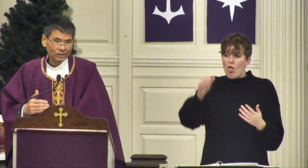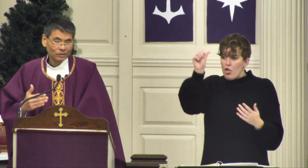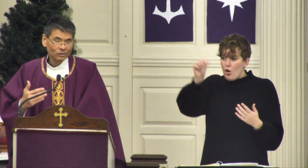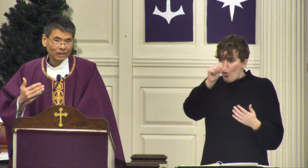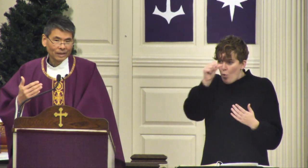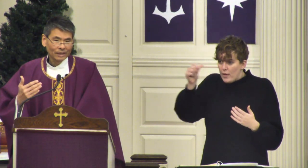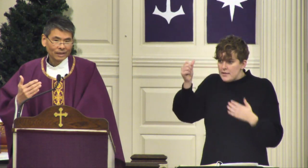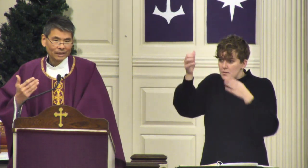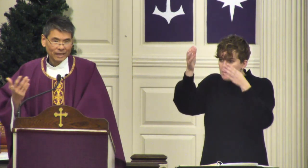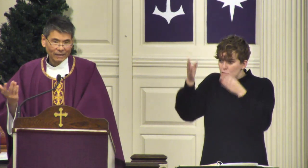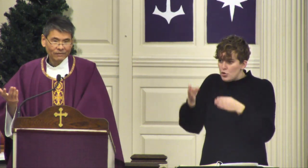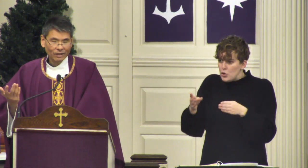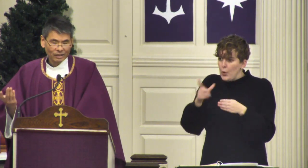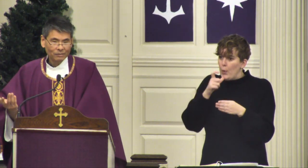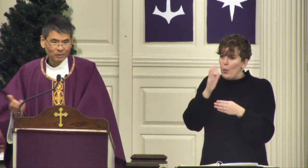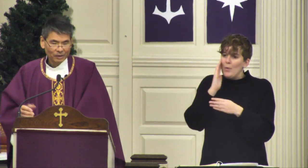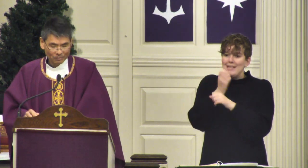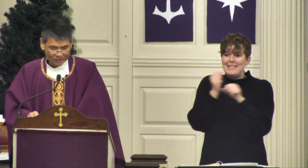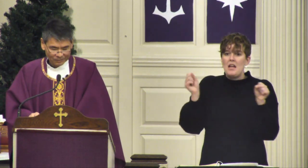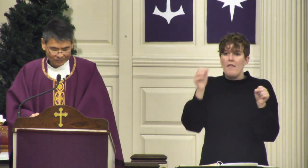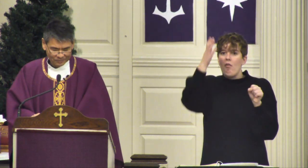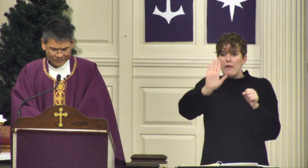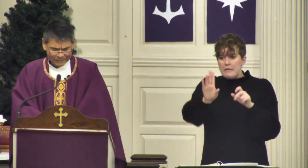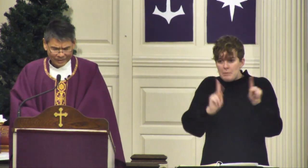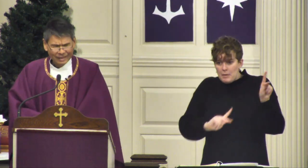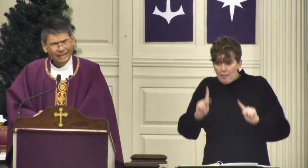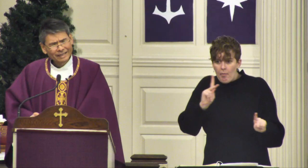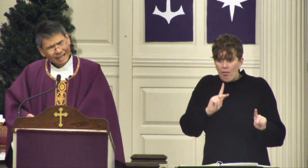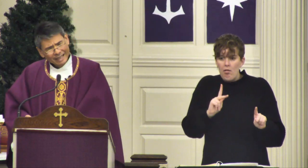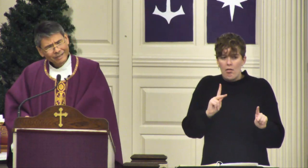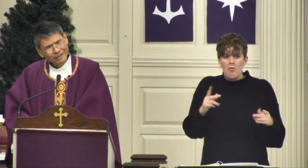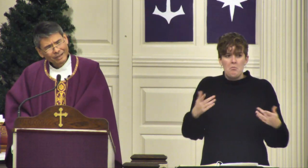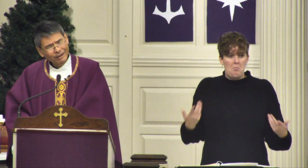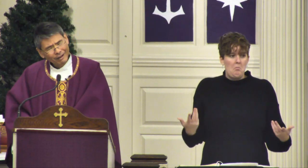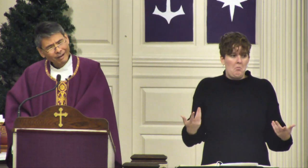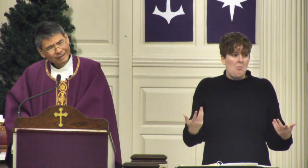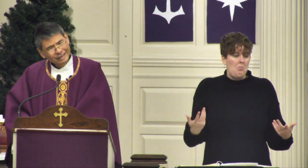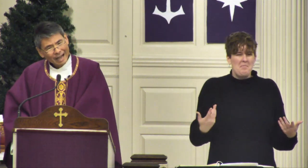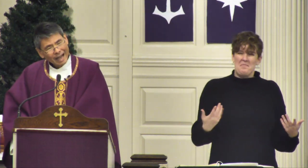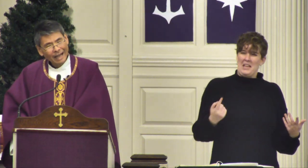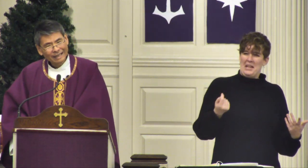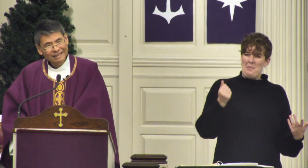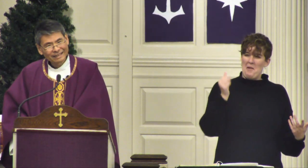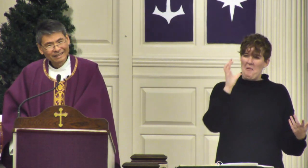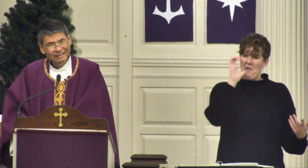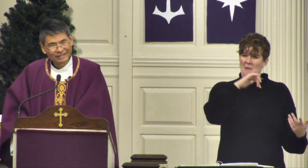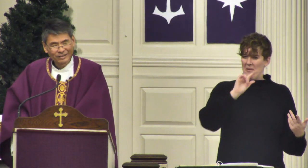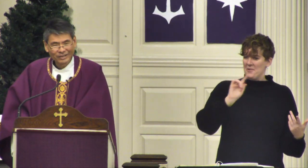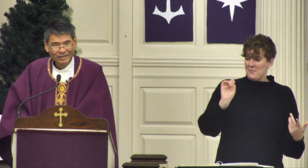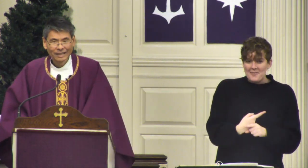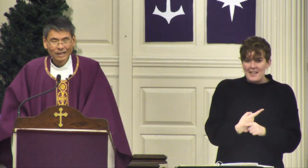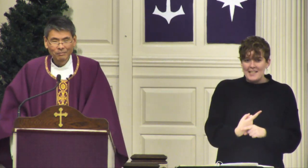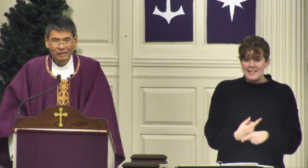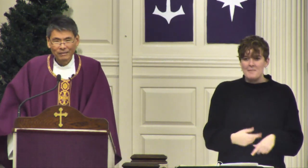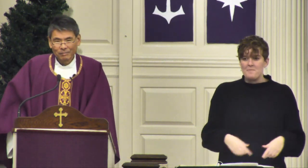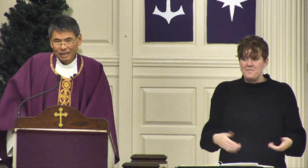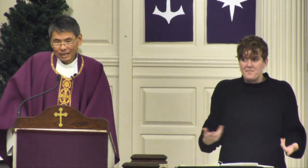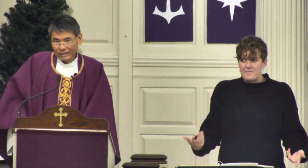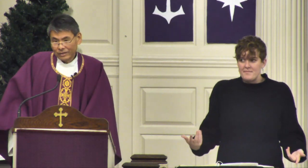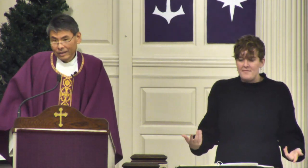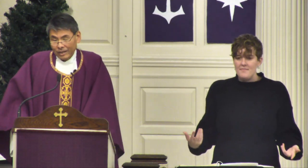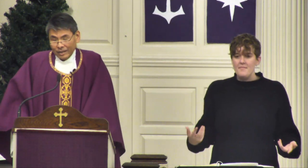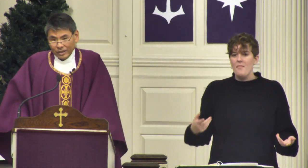to save God's people? Kind of an odd thing to ask, don't you think? I mean,